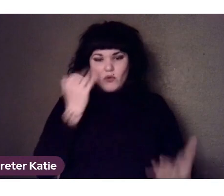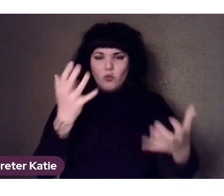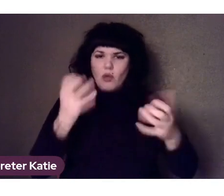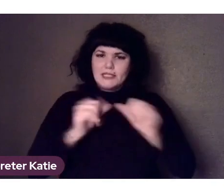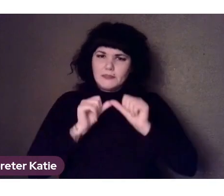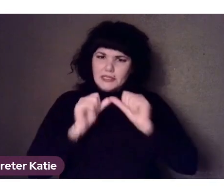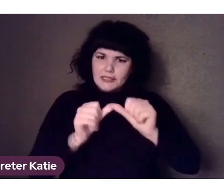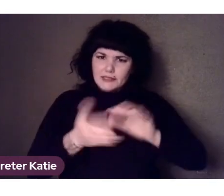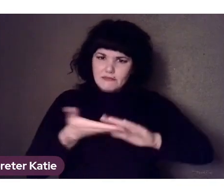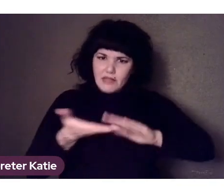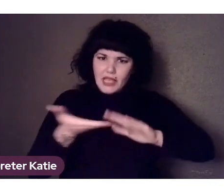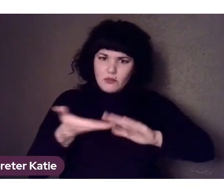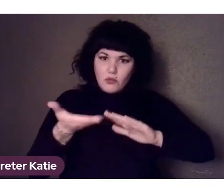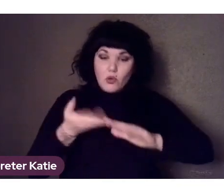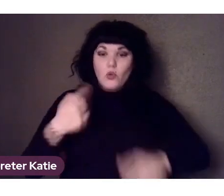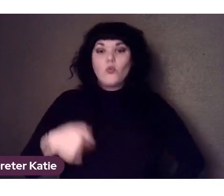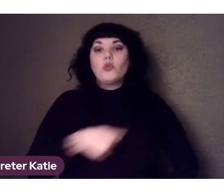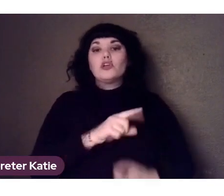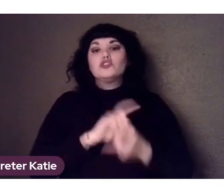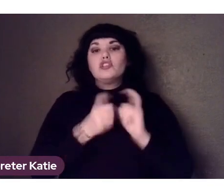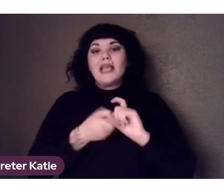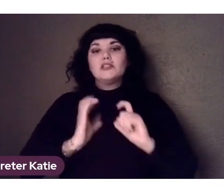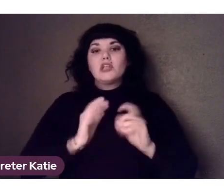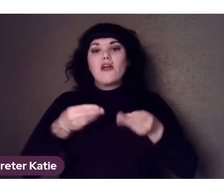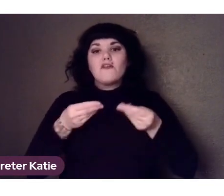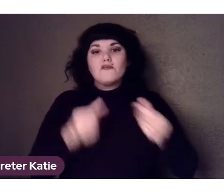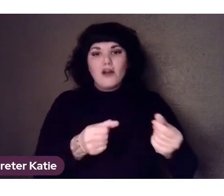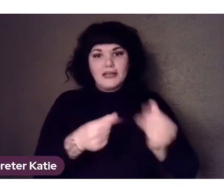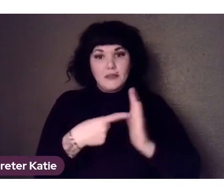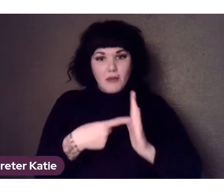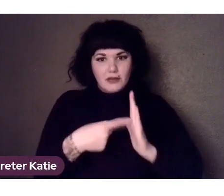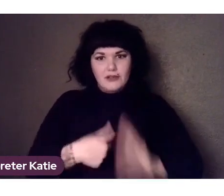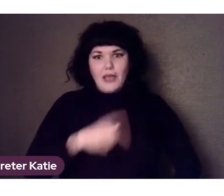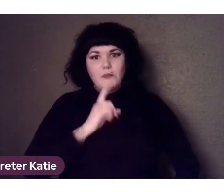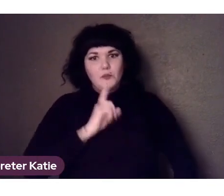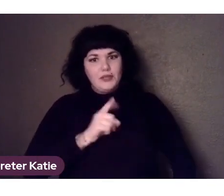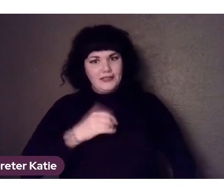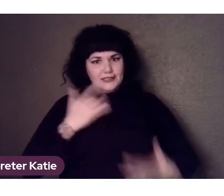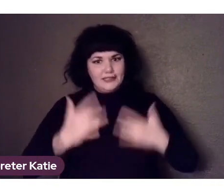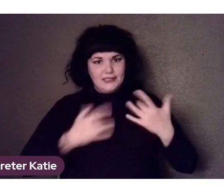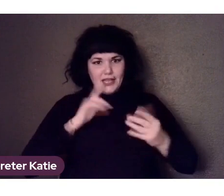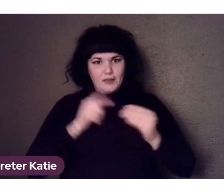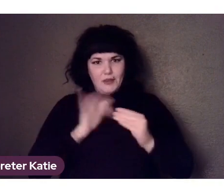are changing our funding model. I'm really excited about this because, you know,